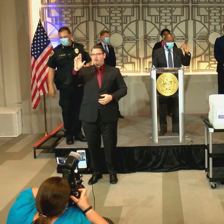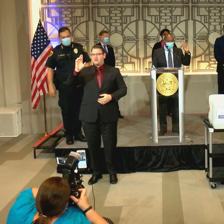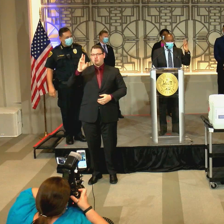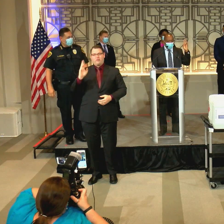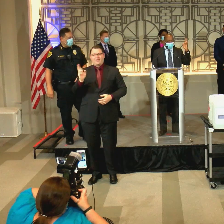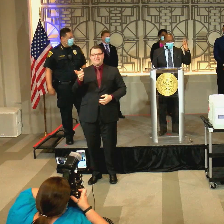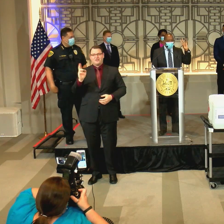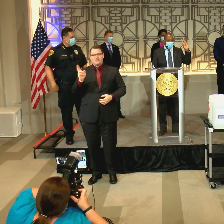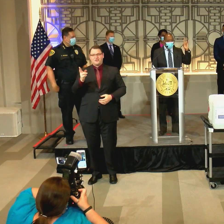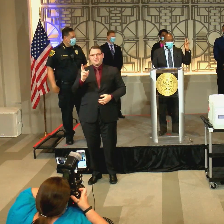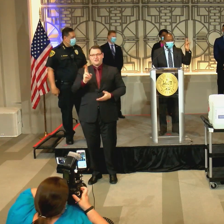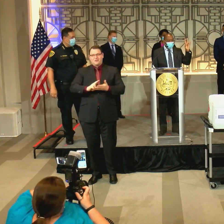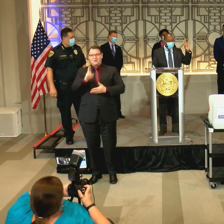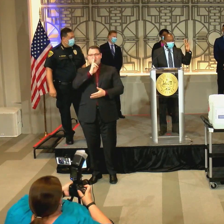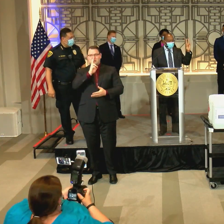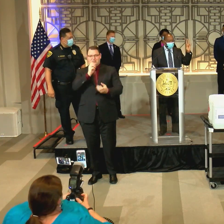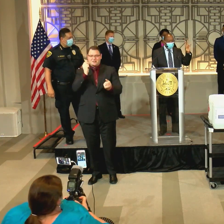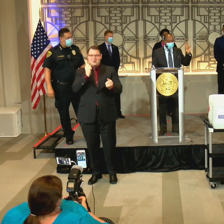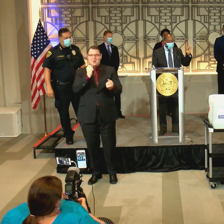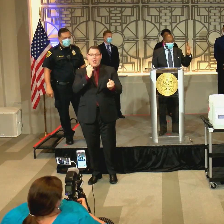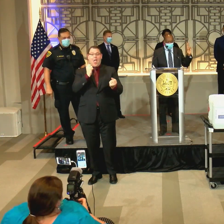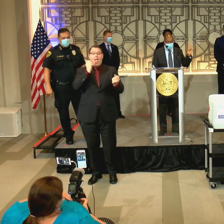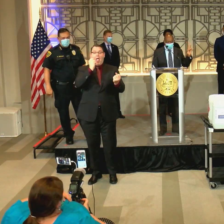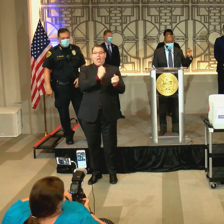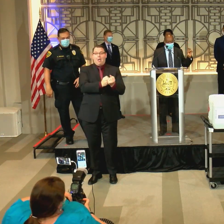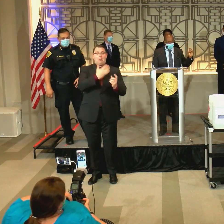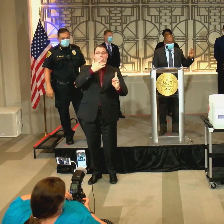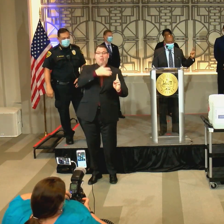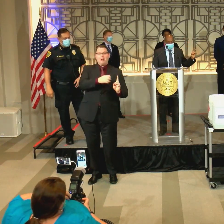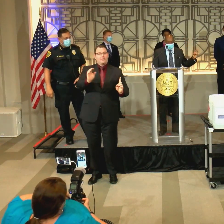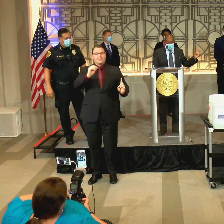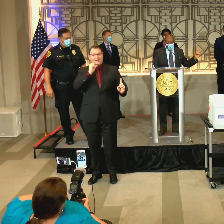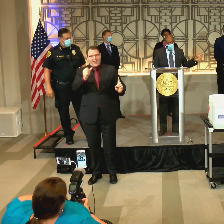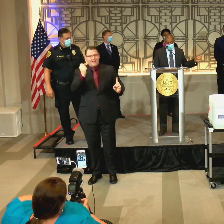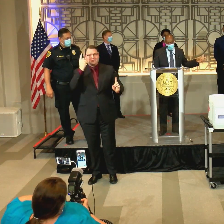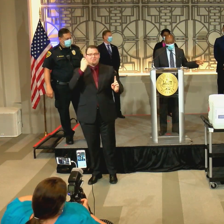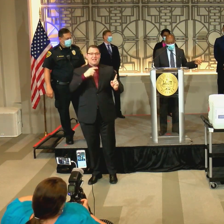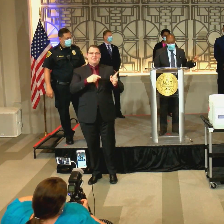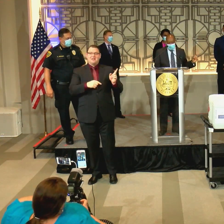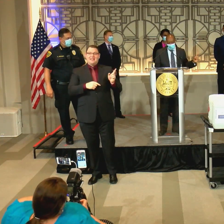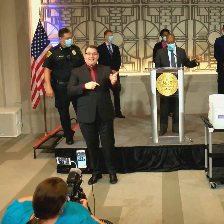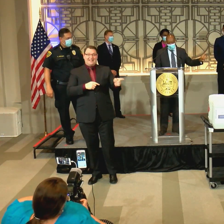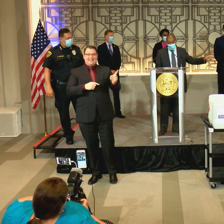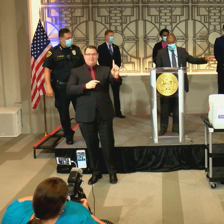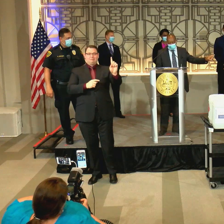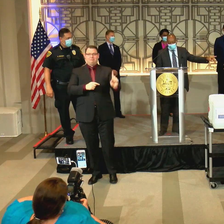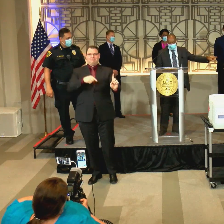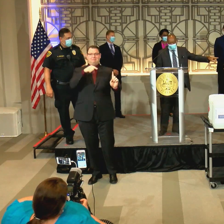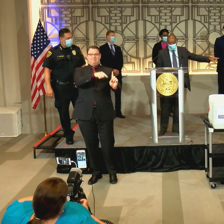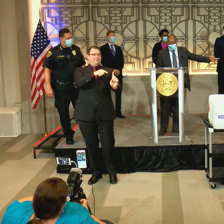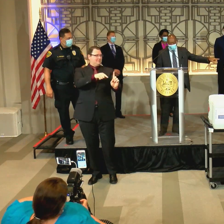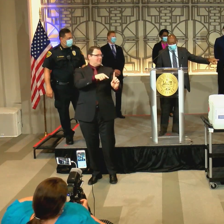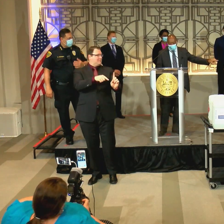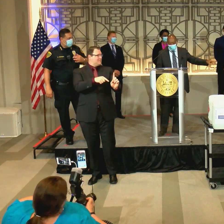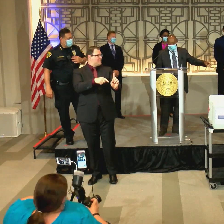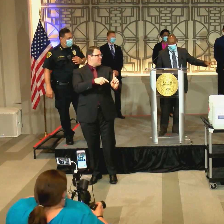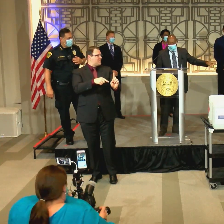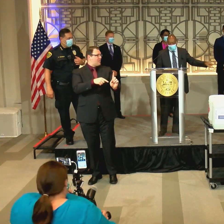all, but he is a University of Houston Cougar standing in front of that Longhorn on that poster board